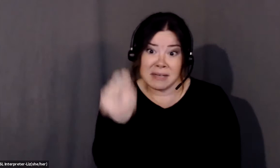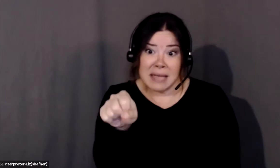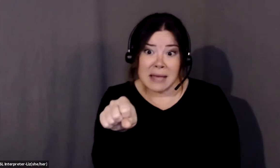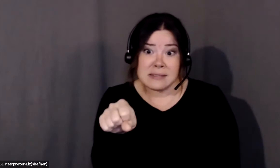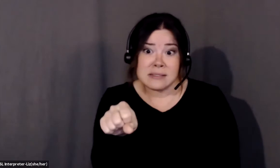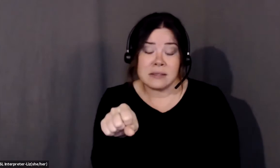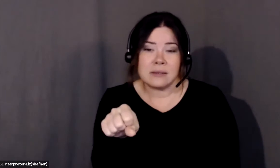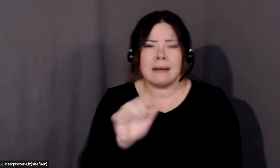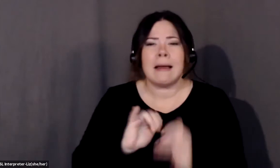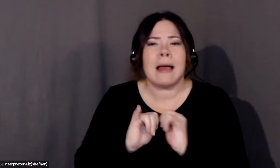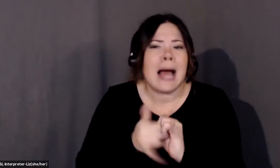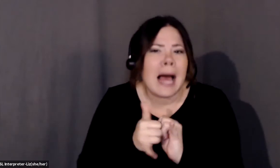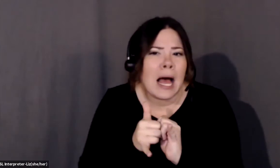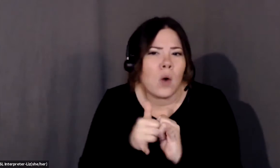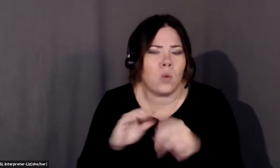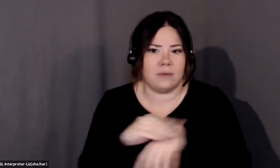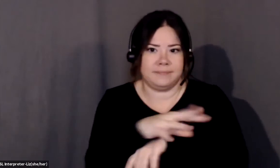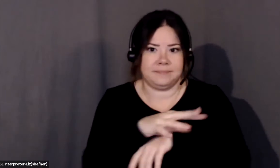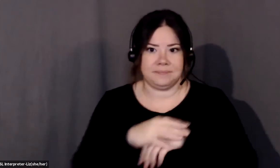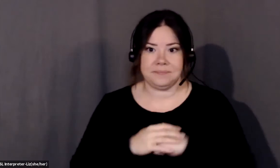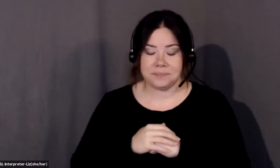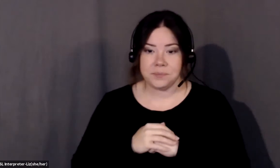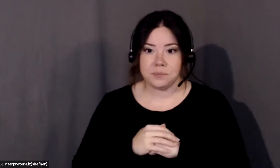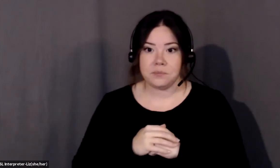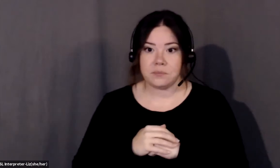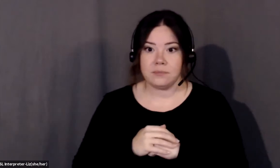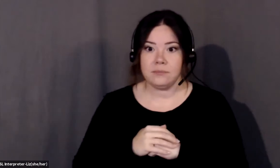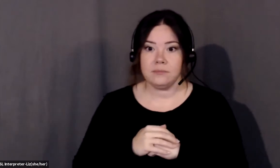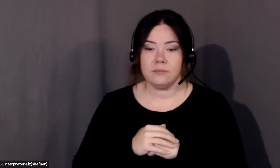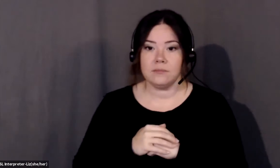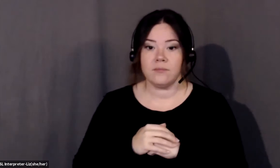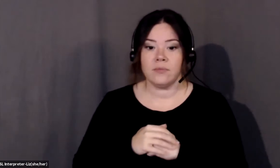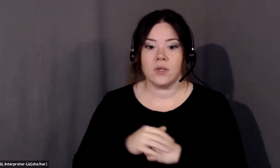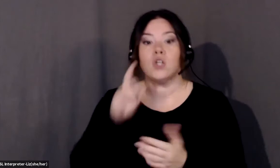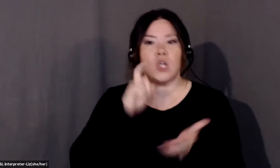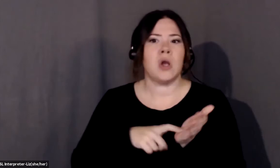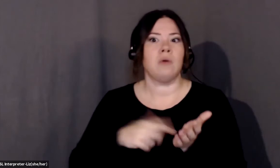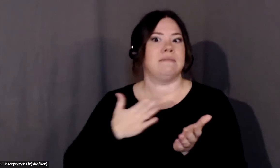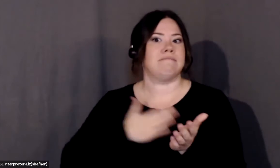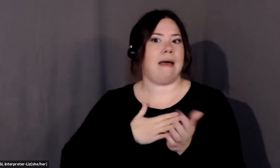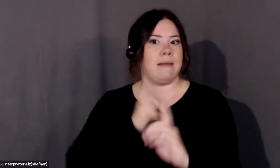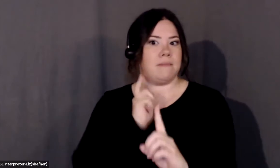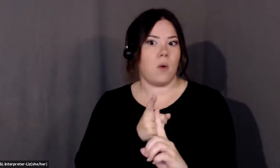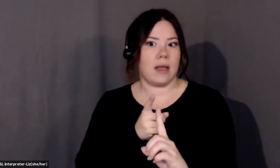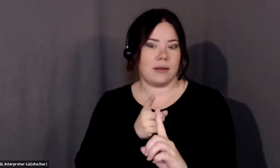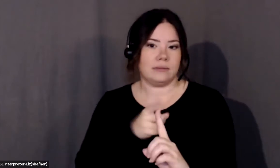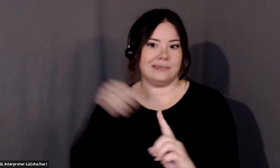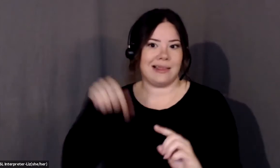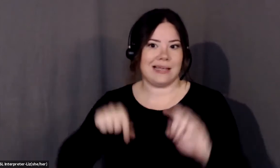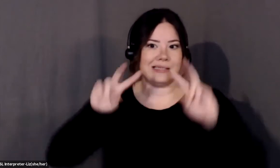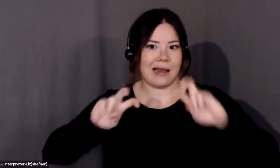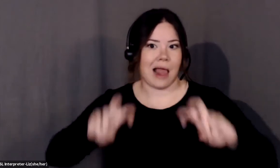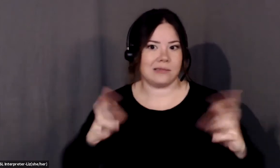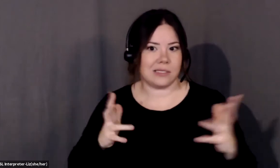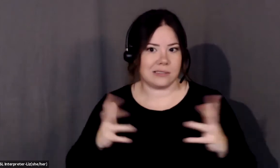exactly how does it? So as you can see, what I'm pushing for in this analysis